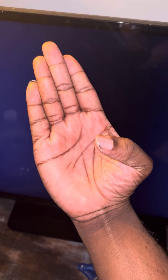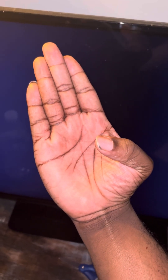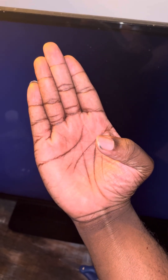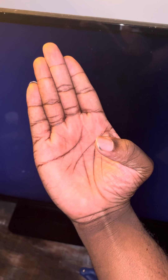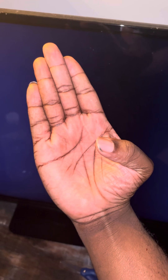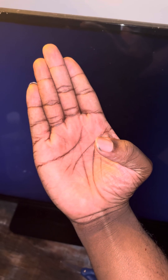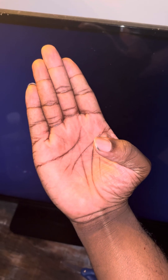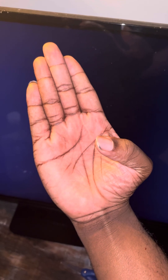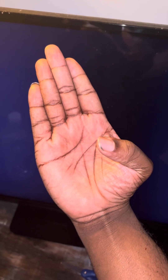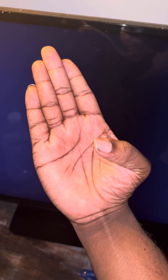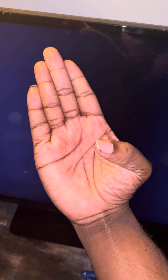bog.